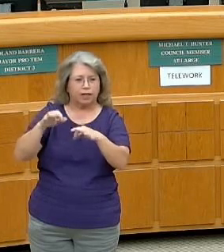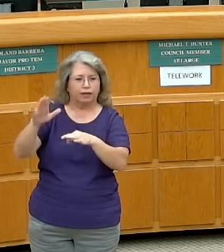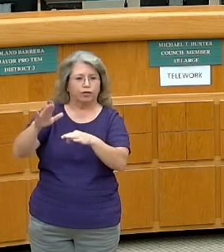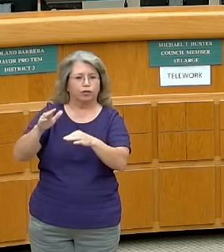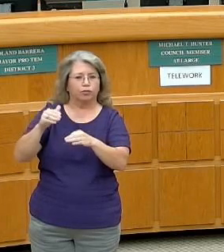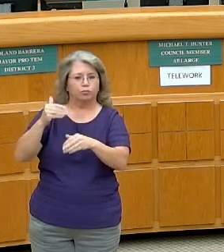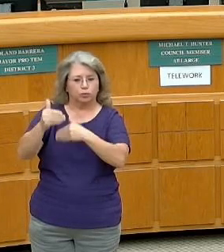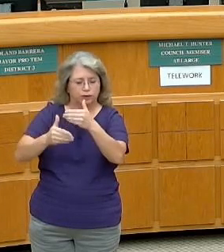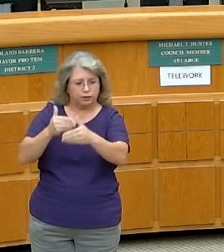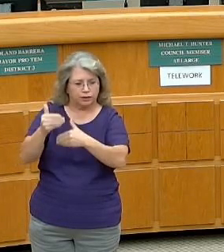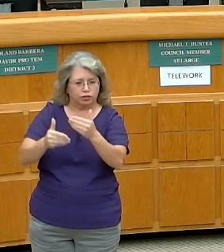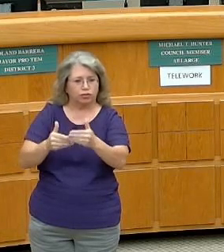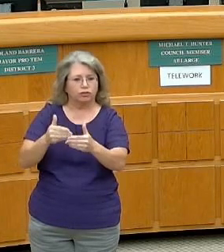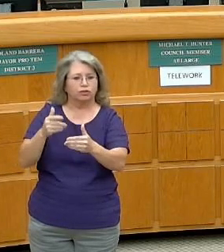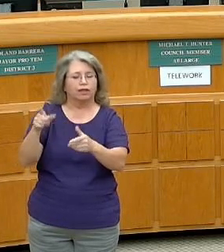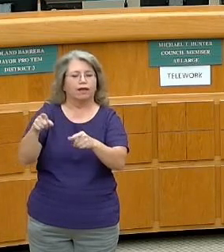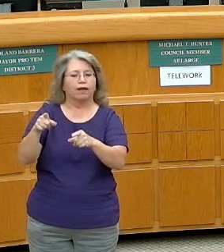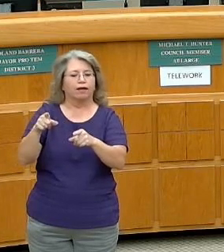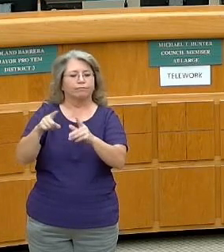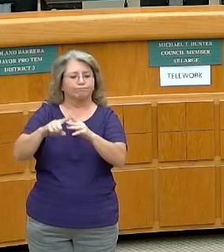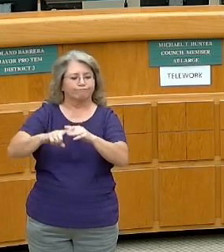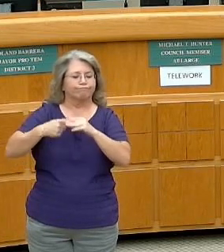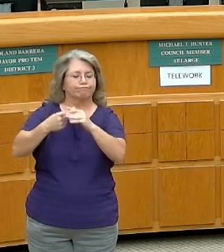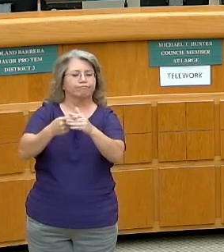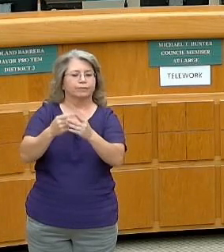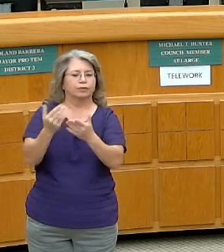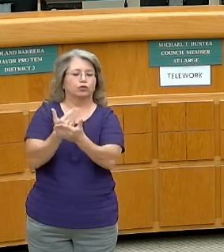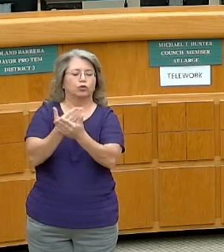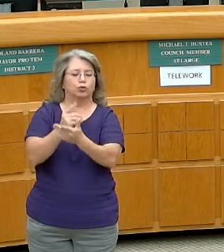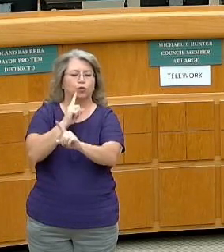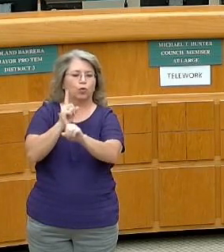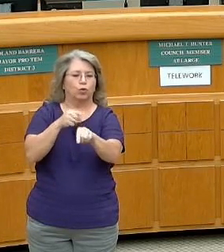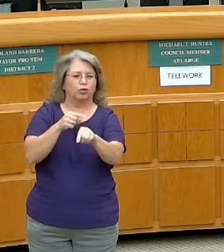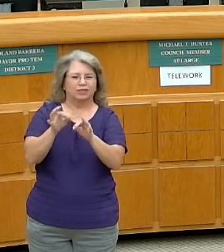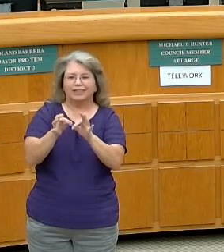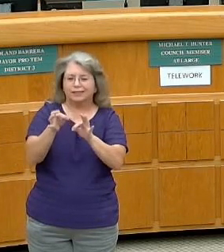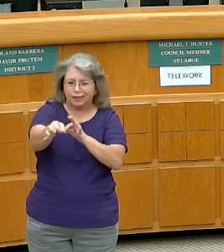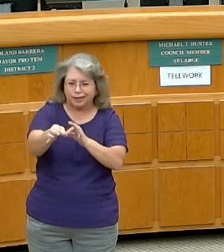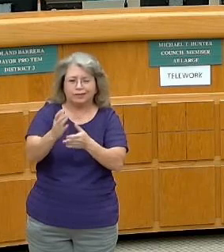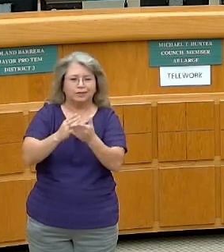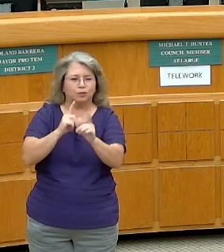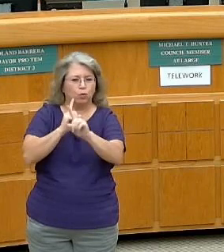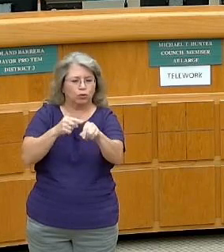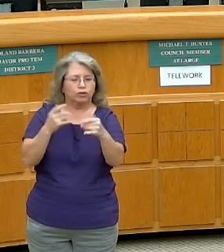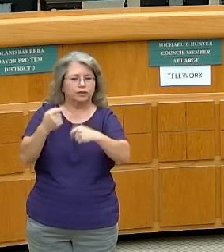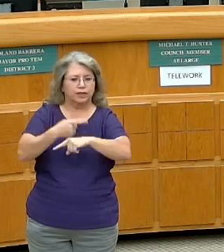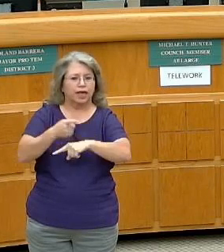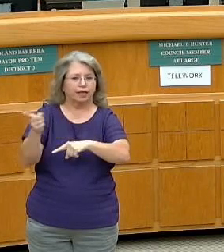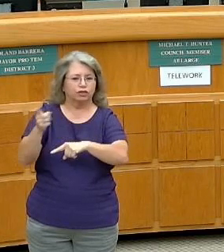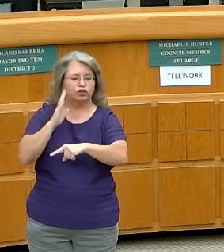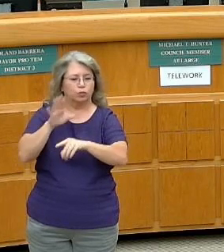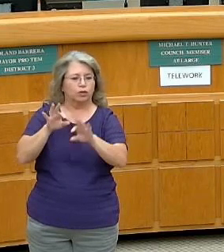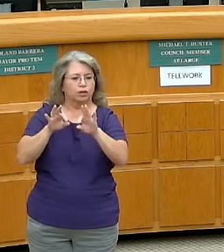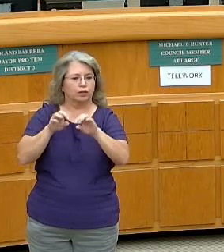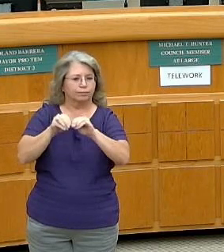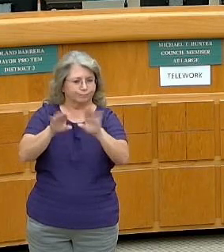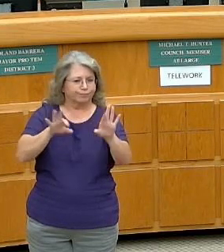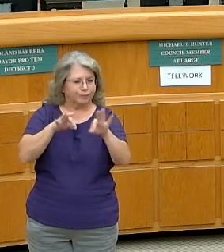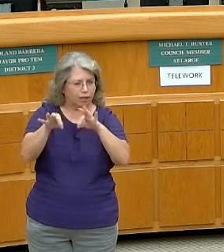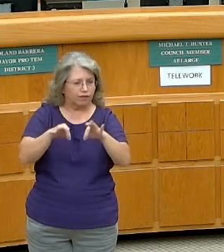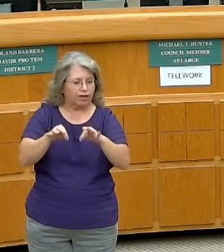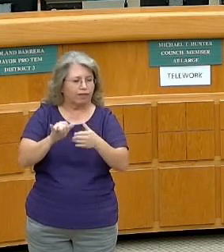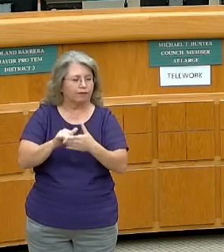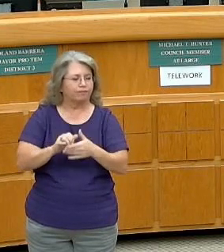county, initiated some additional orders today, or extended some of the orders, and she'll clarify that. Following her,